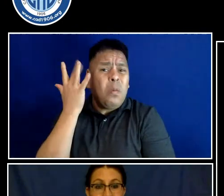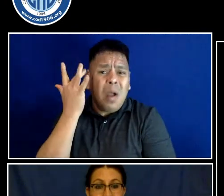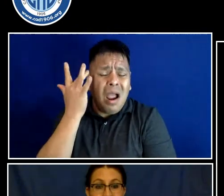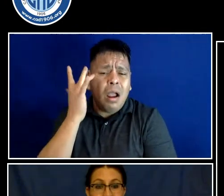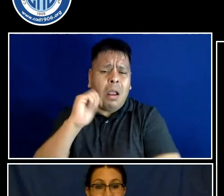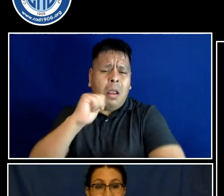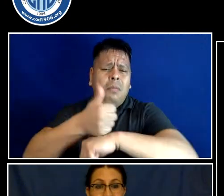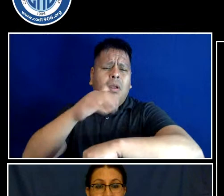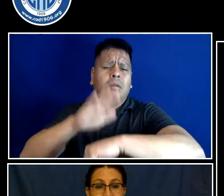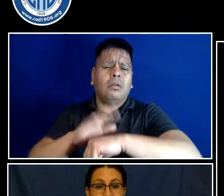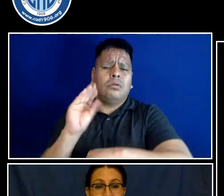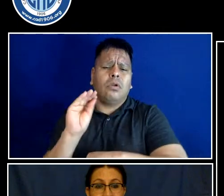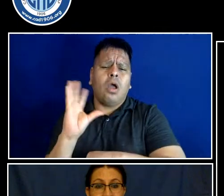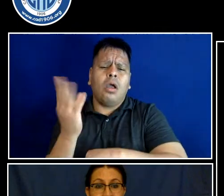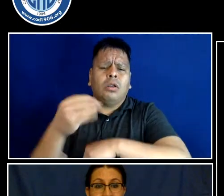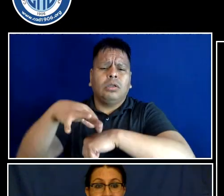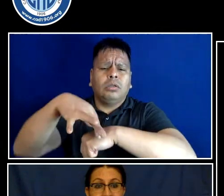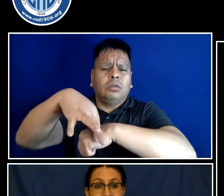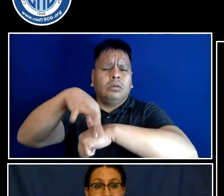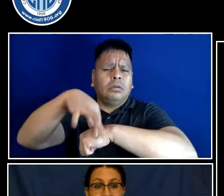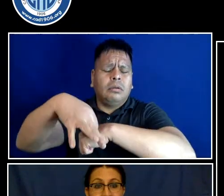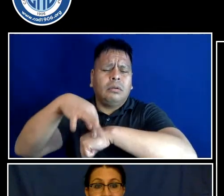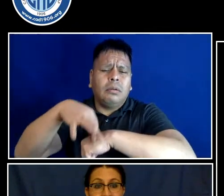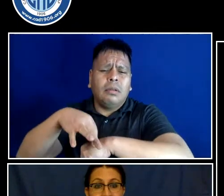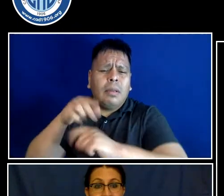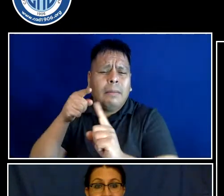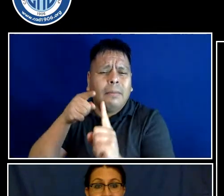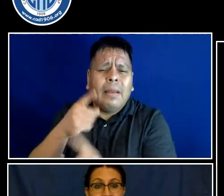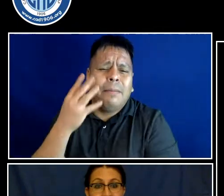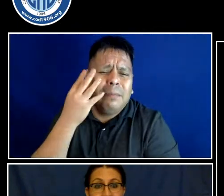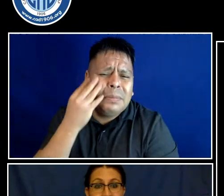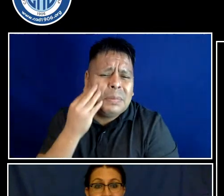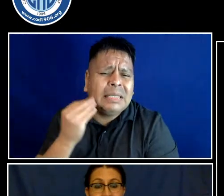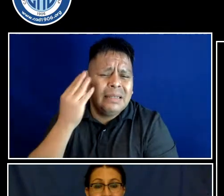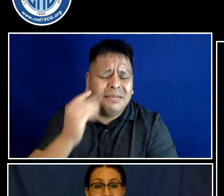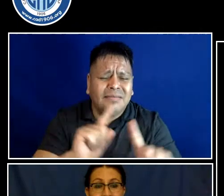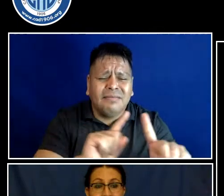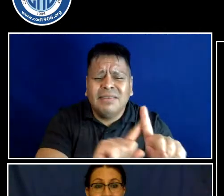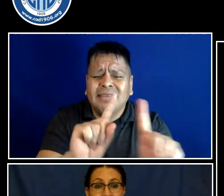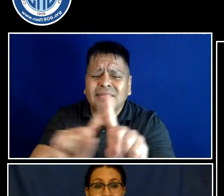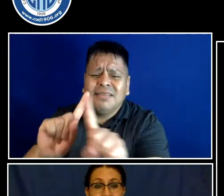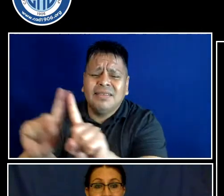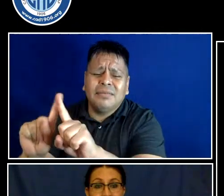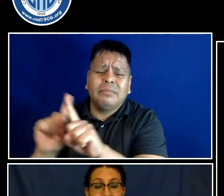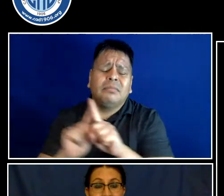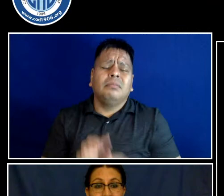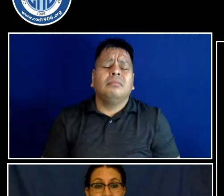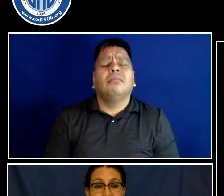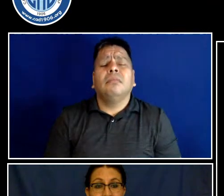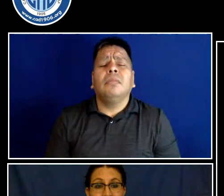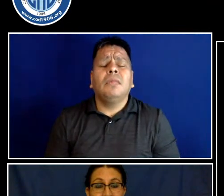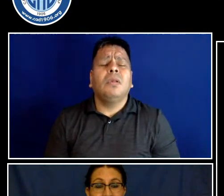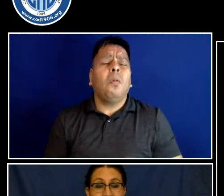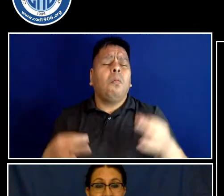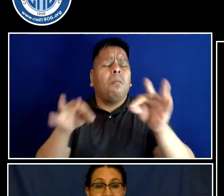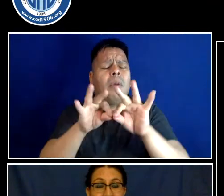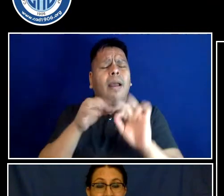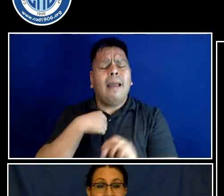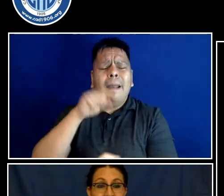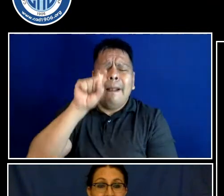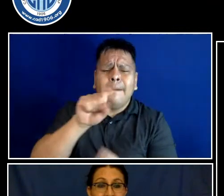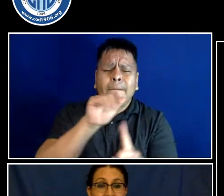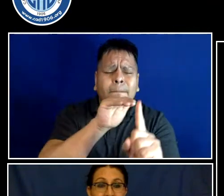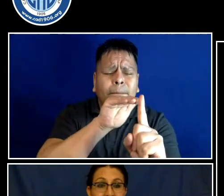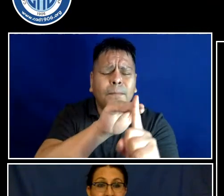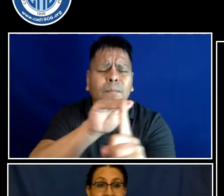that many cultures and many groups have their own identities. And this is true because our globe